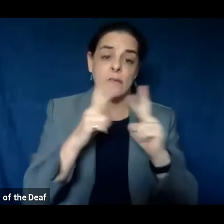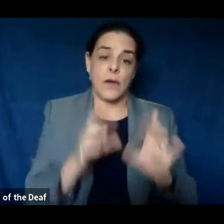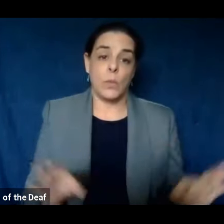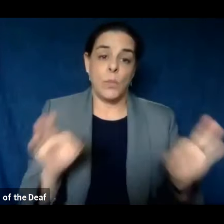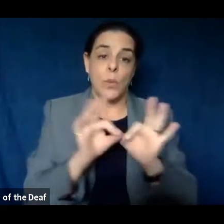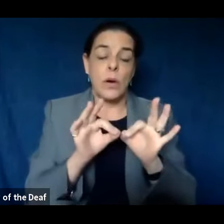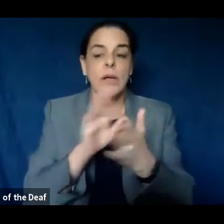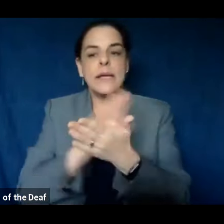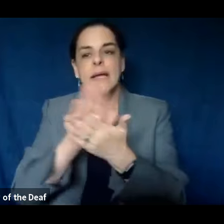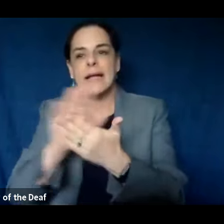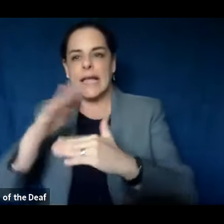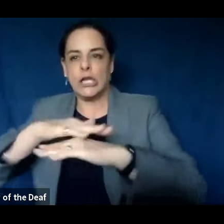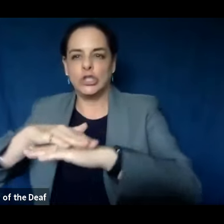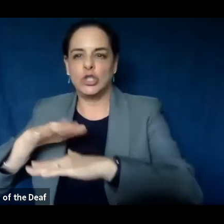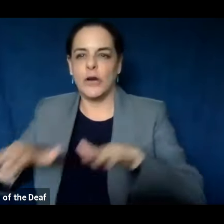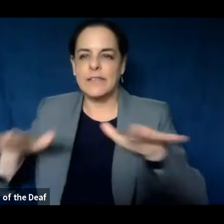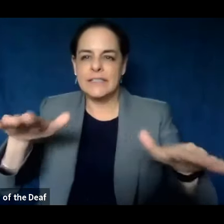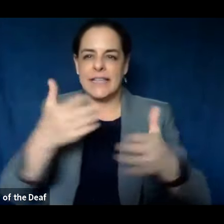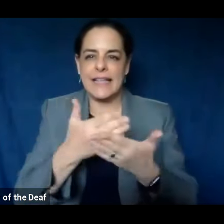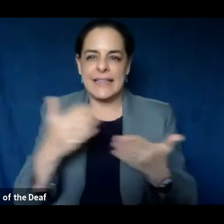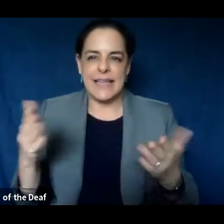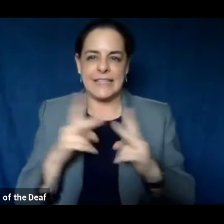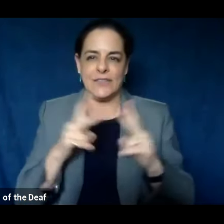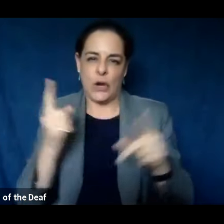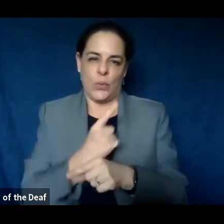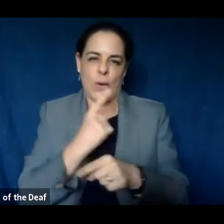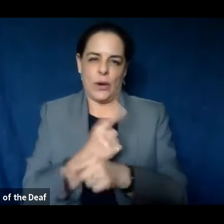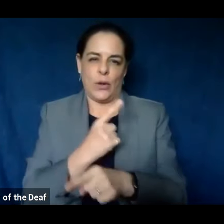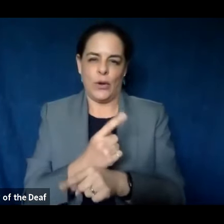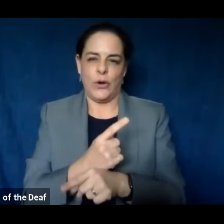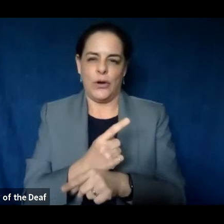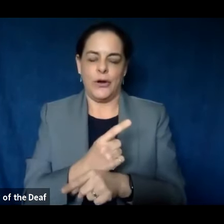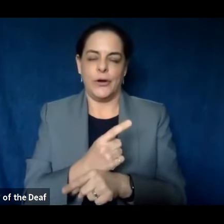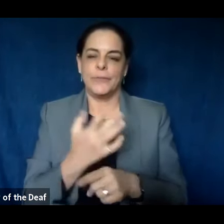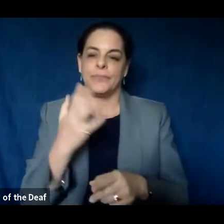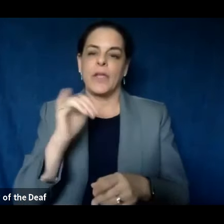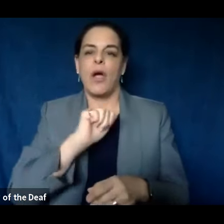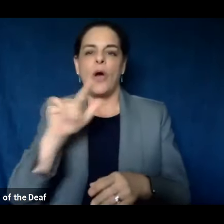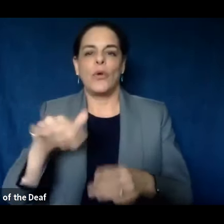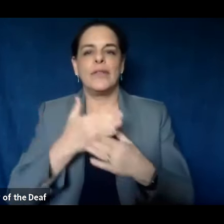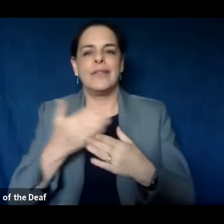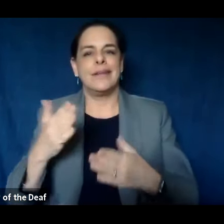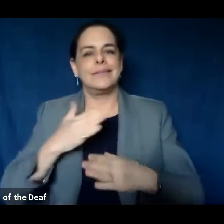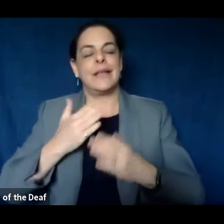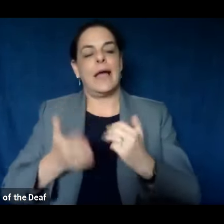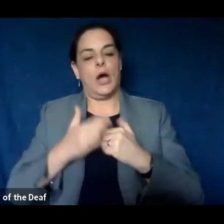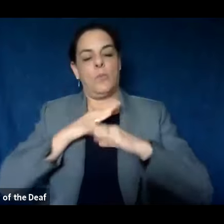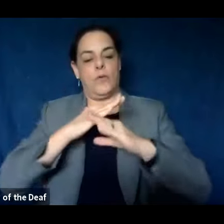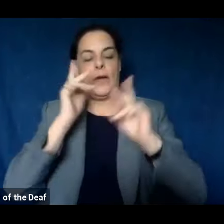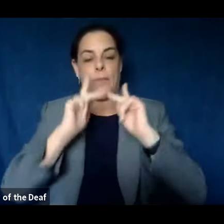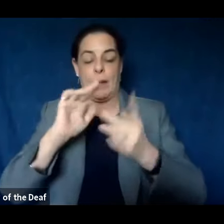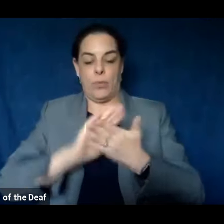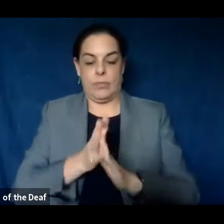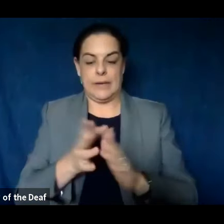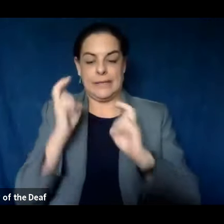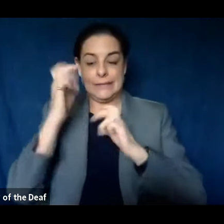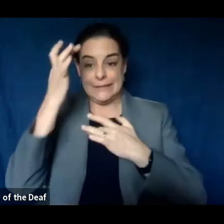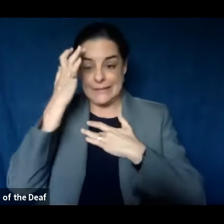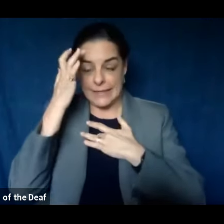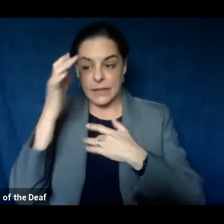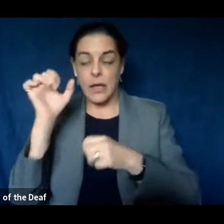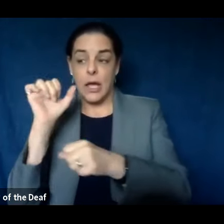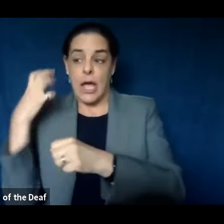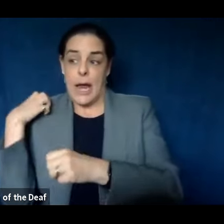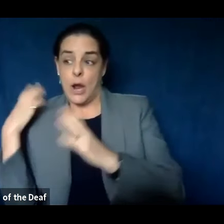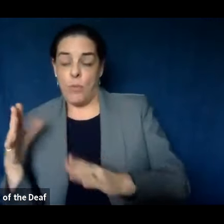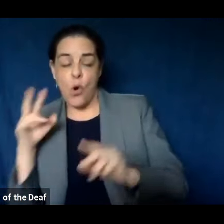Cleaning surfaces regularly. All of those things will help prevent other people from getting sick. We encourage employers to look at sick leave policies so